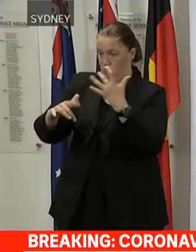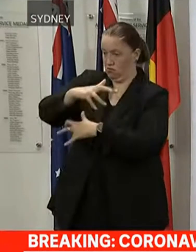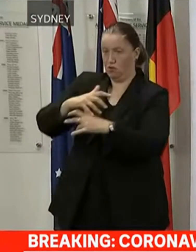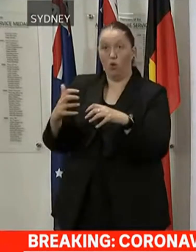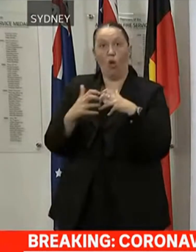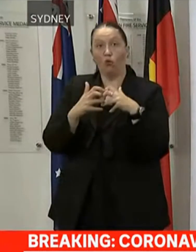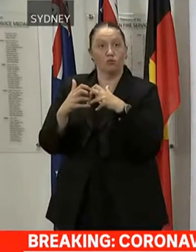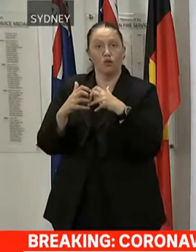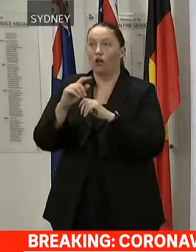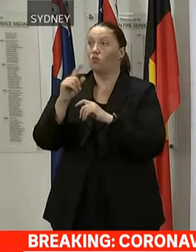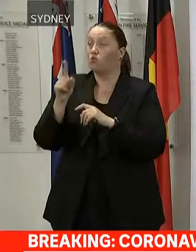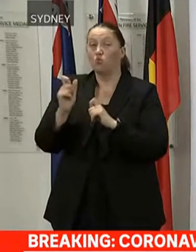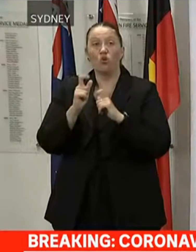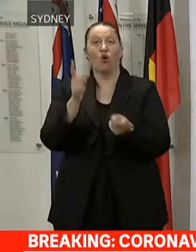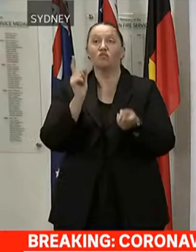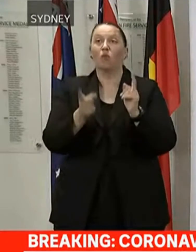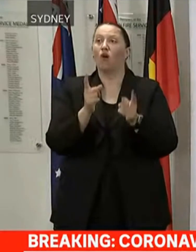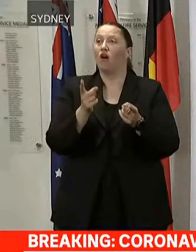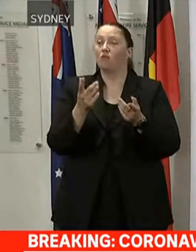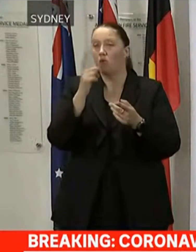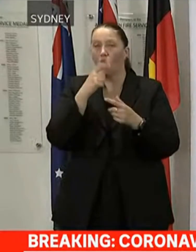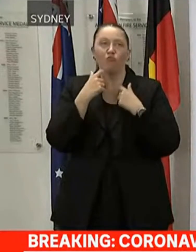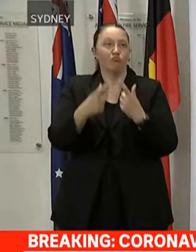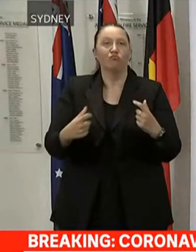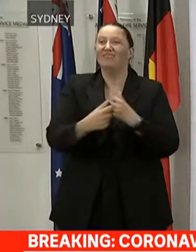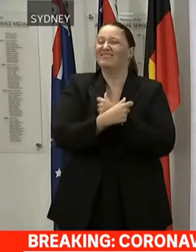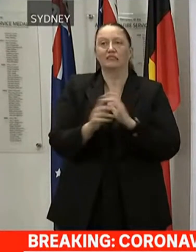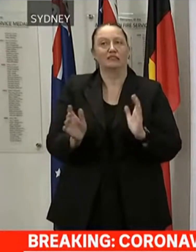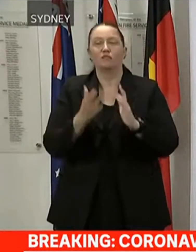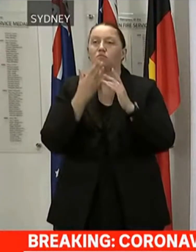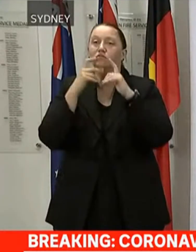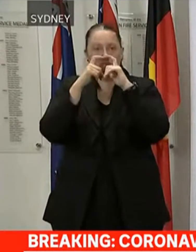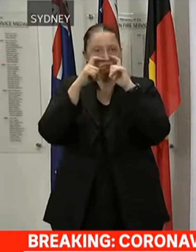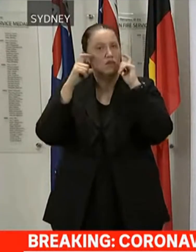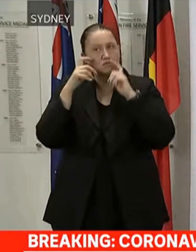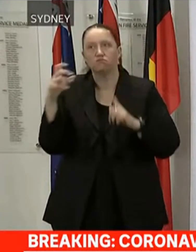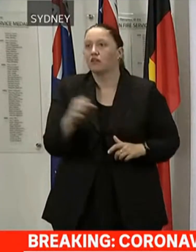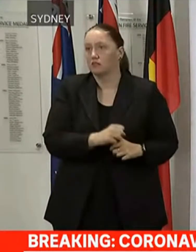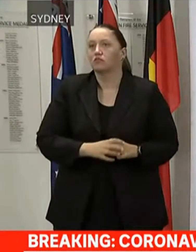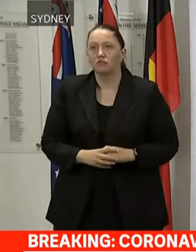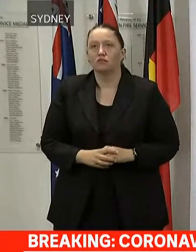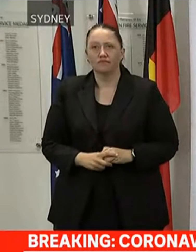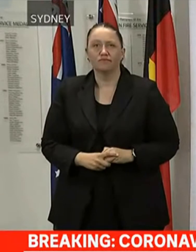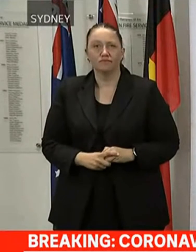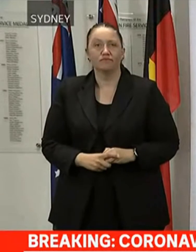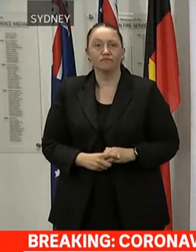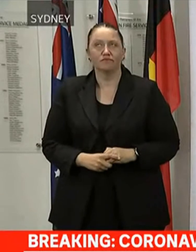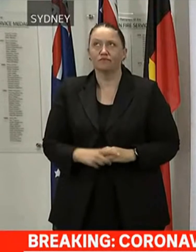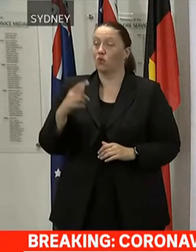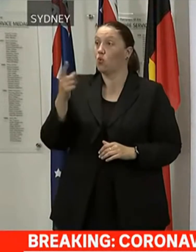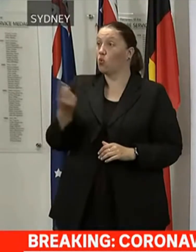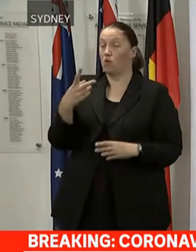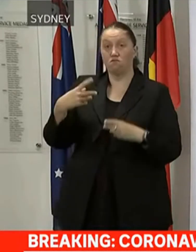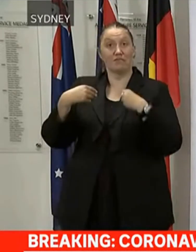compromised, we have to have that additional line of defence in wearing that mask. And I also want to send again a strong message